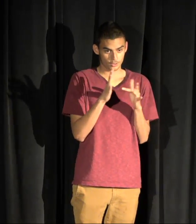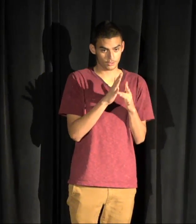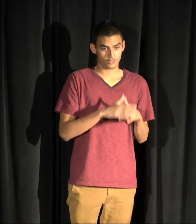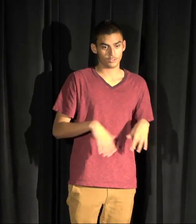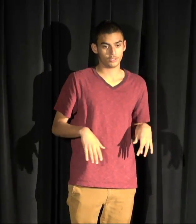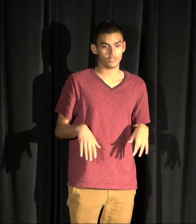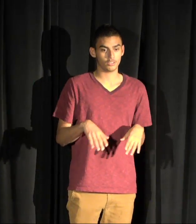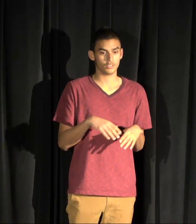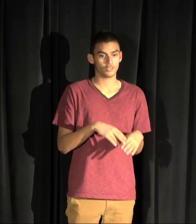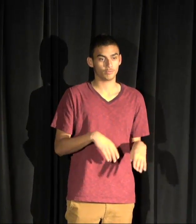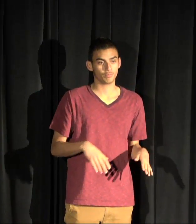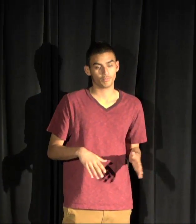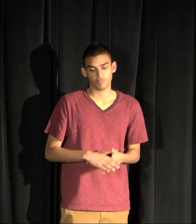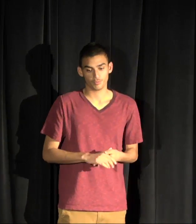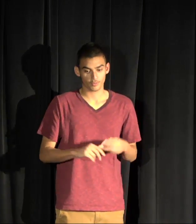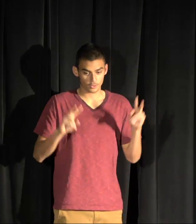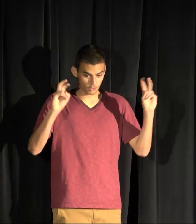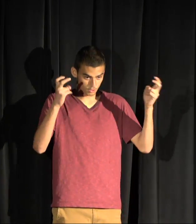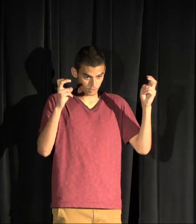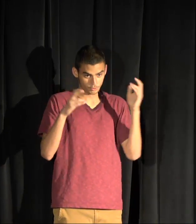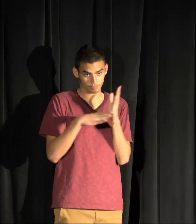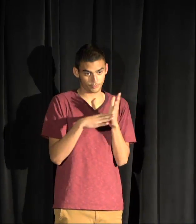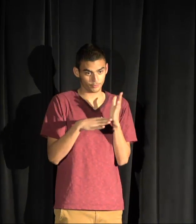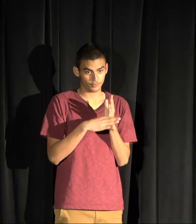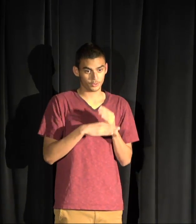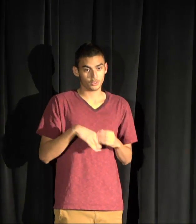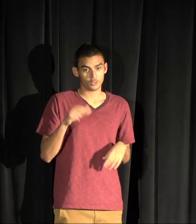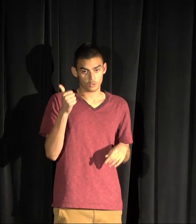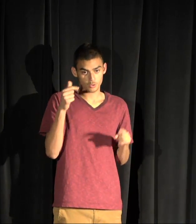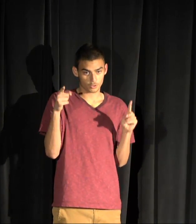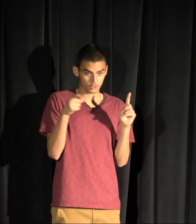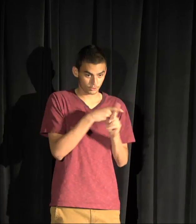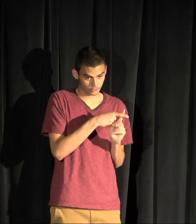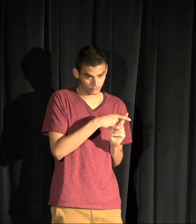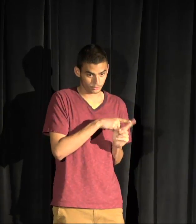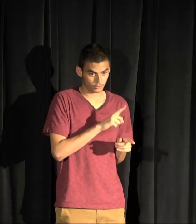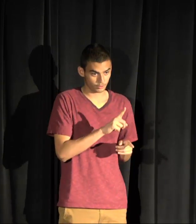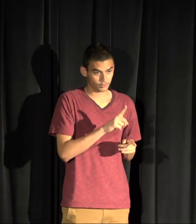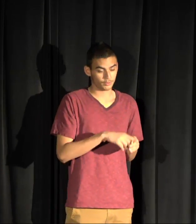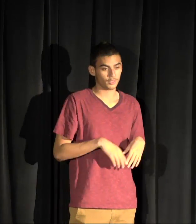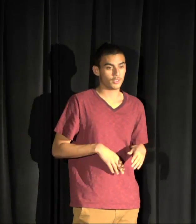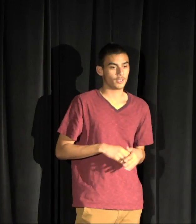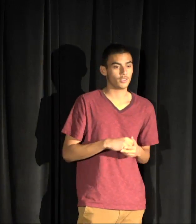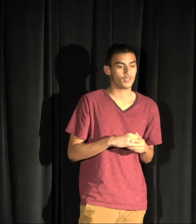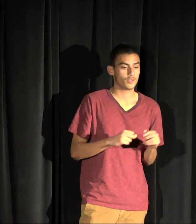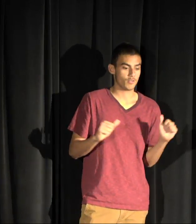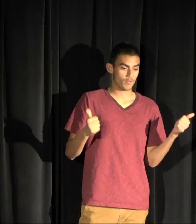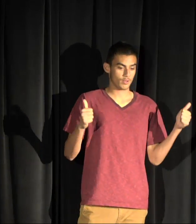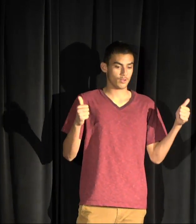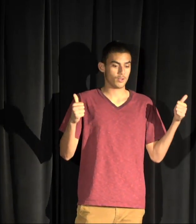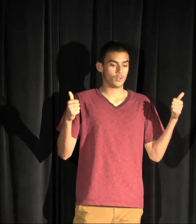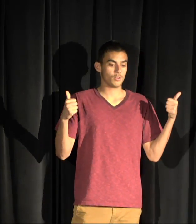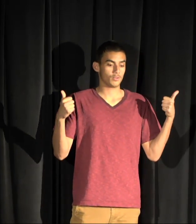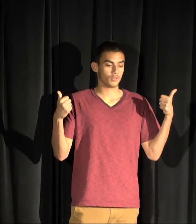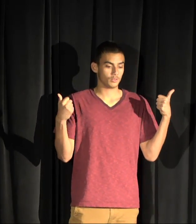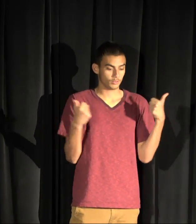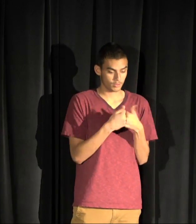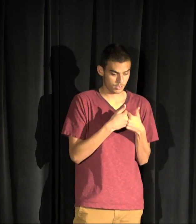And I'm a sophomore. And I will be doing an A to Z story about soccer.